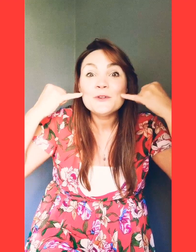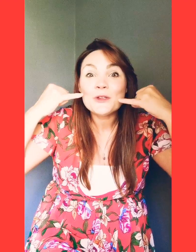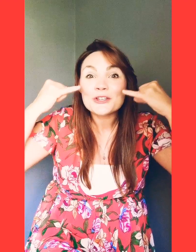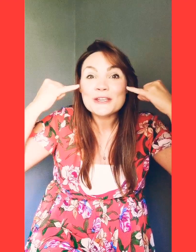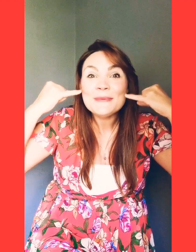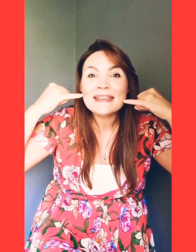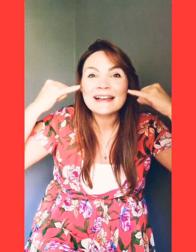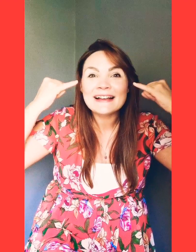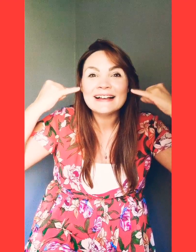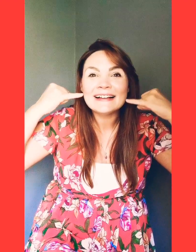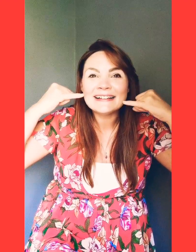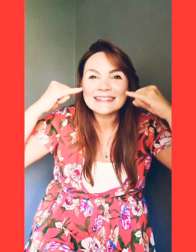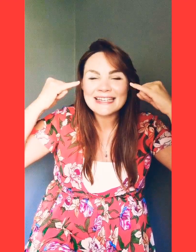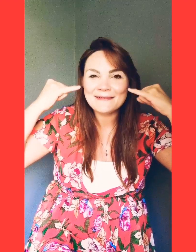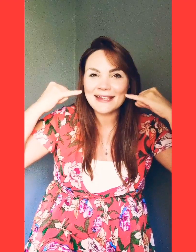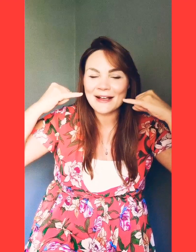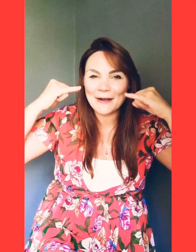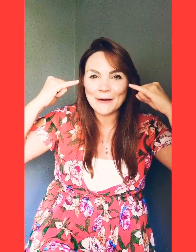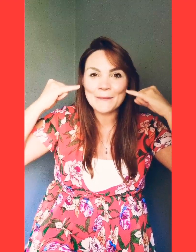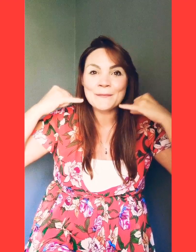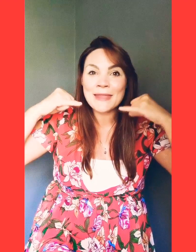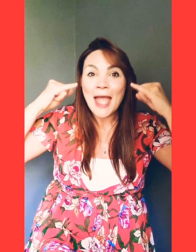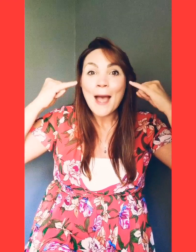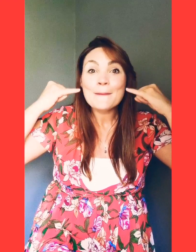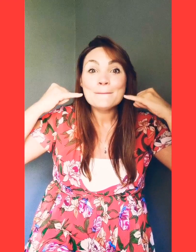your sheepy curls. Here we go.